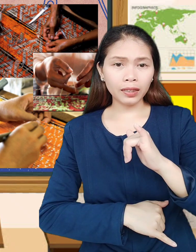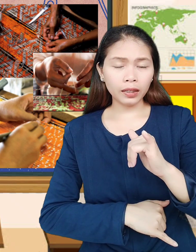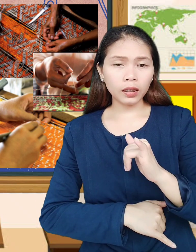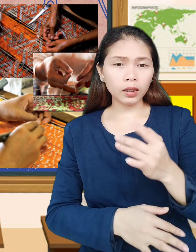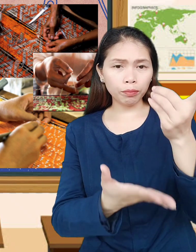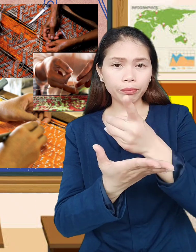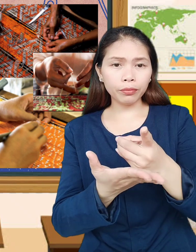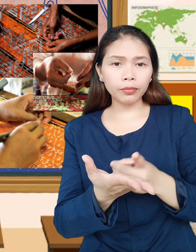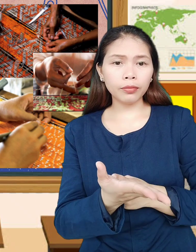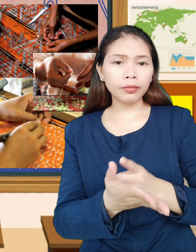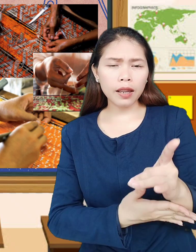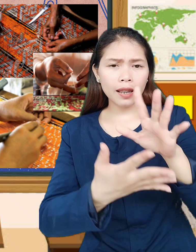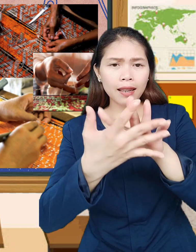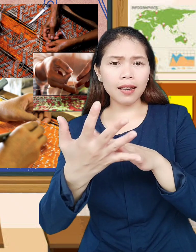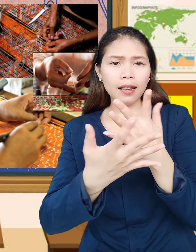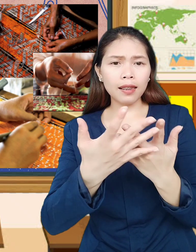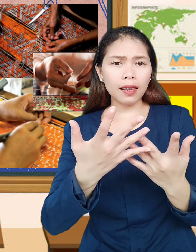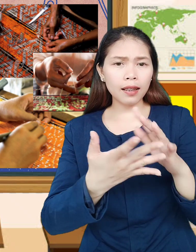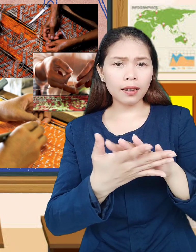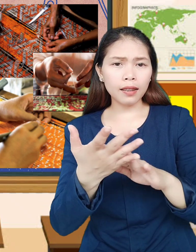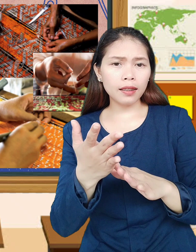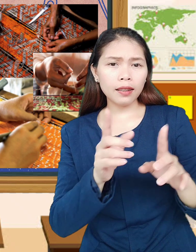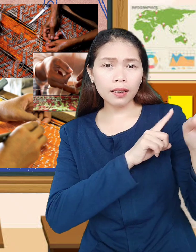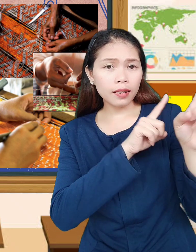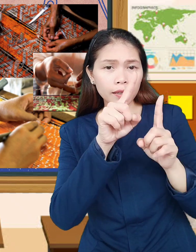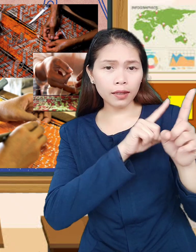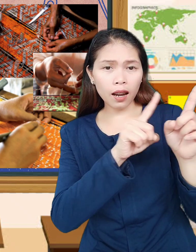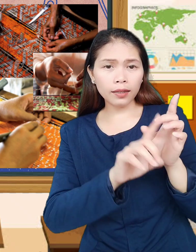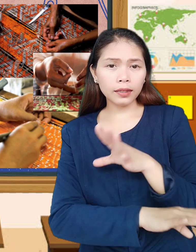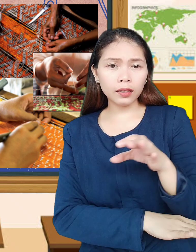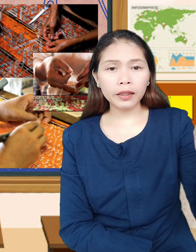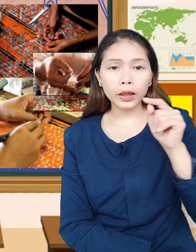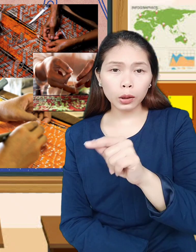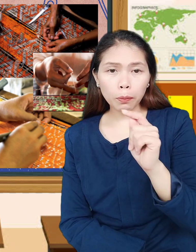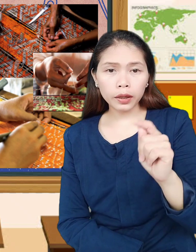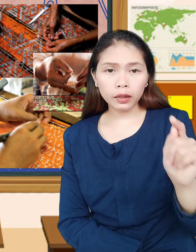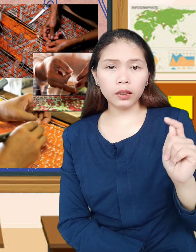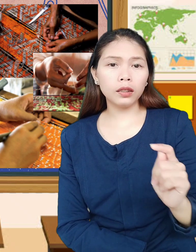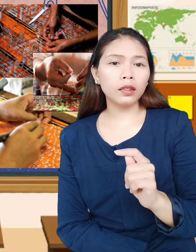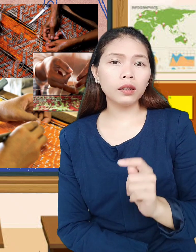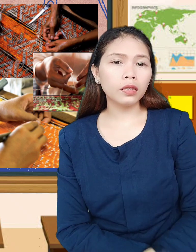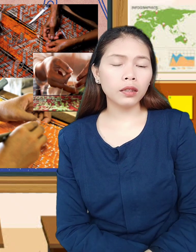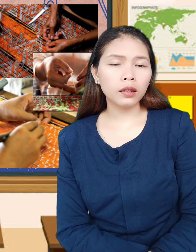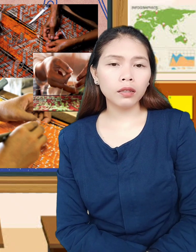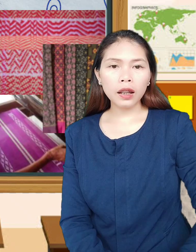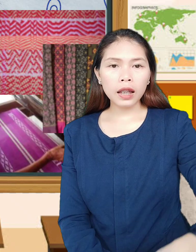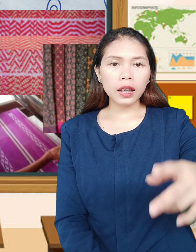Common motifs include lattice, stars, and spots.